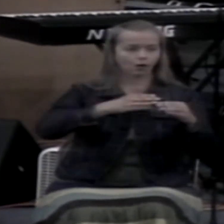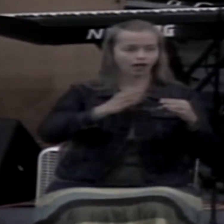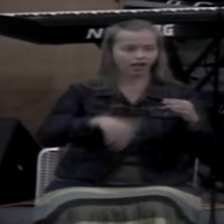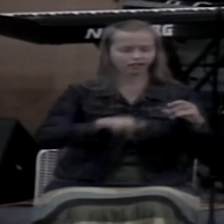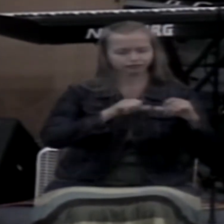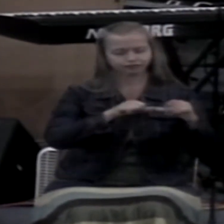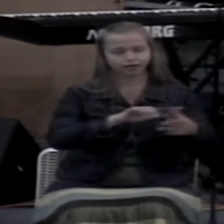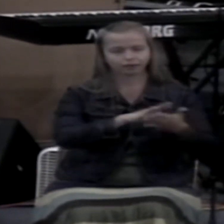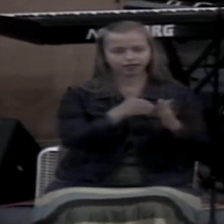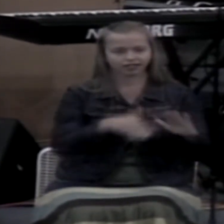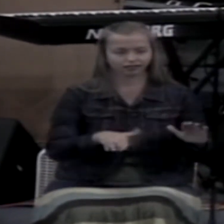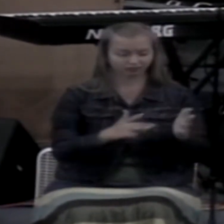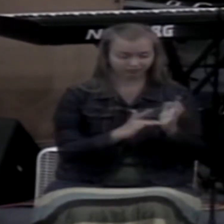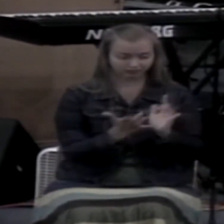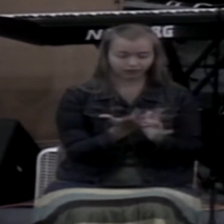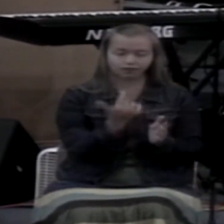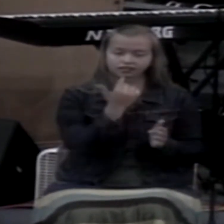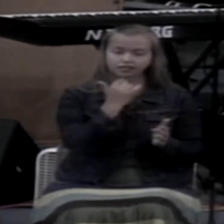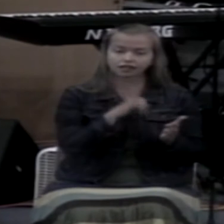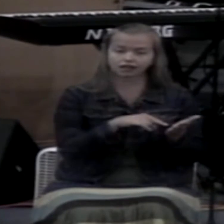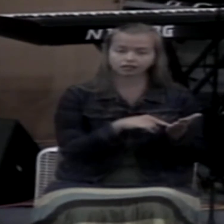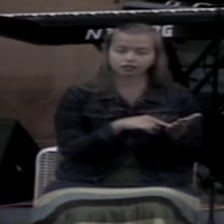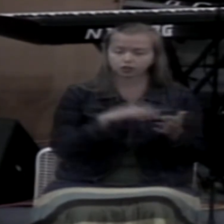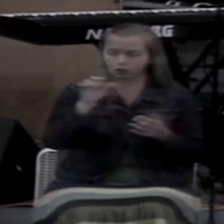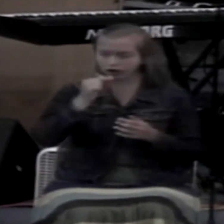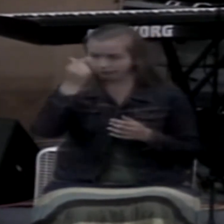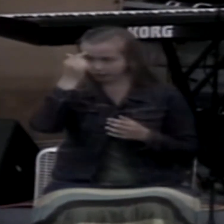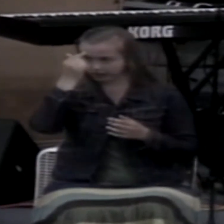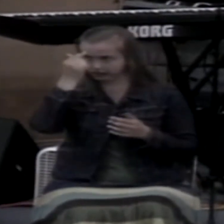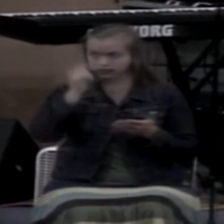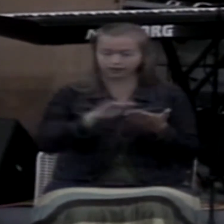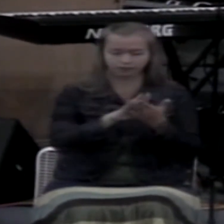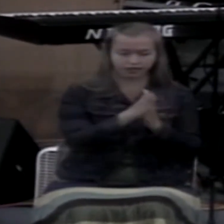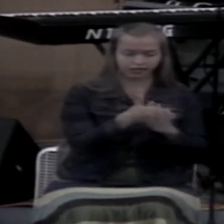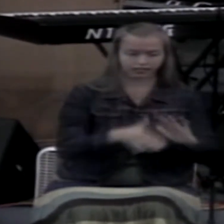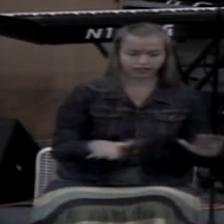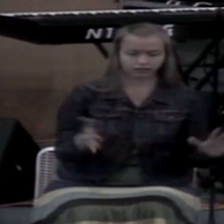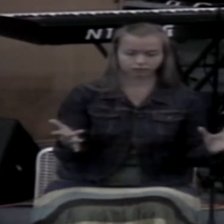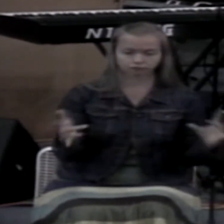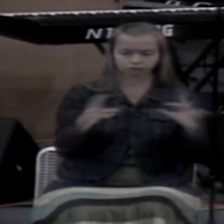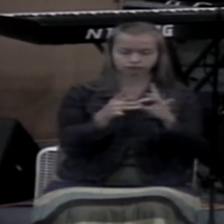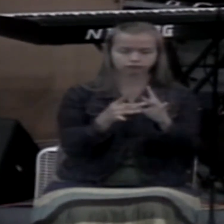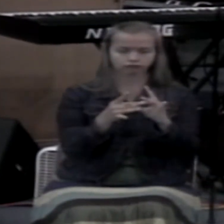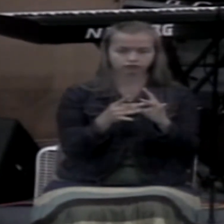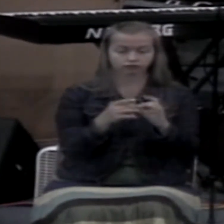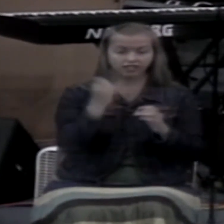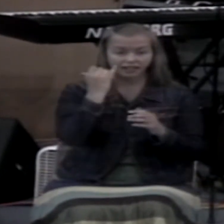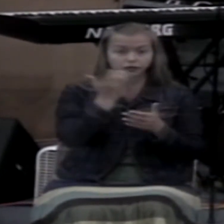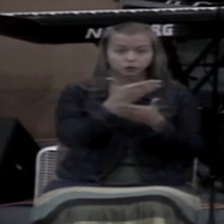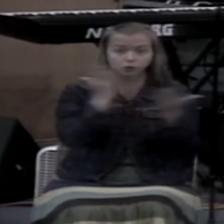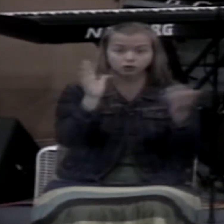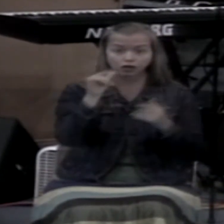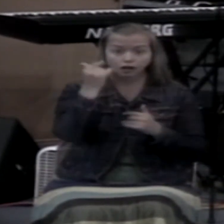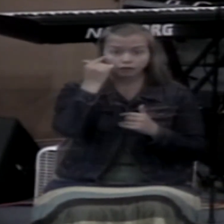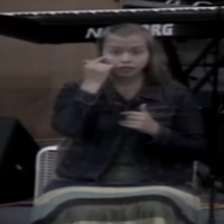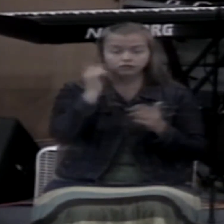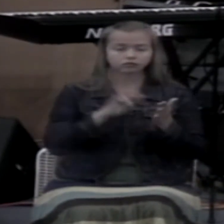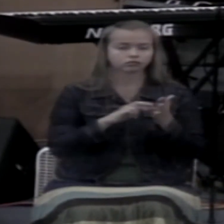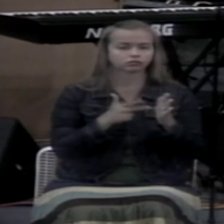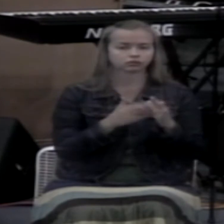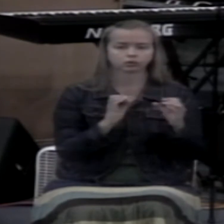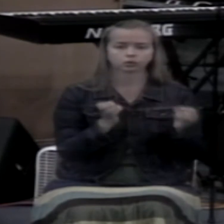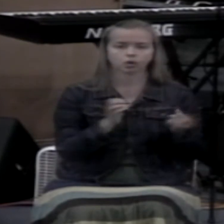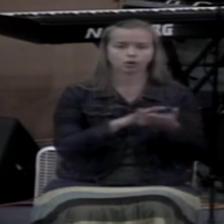peace. So what keeps the attitude correct in a local assembly is